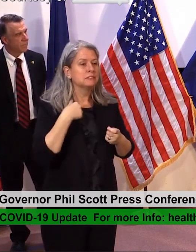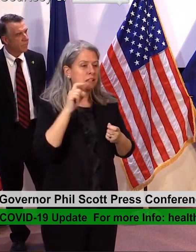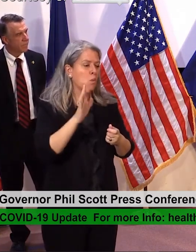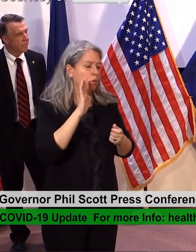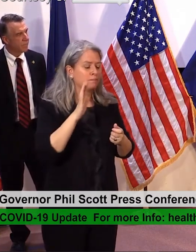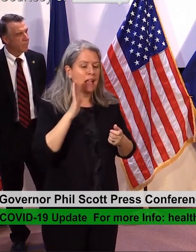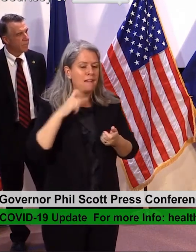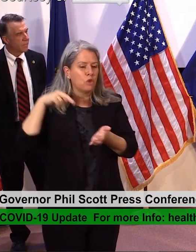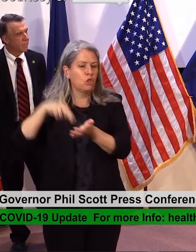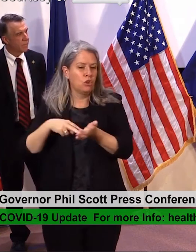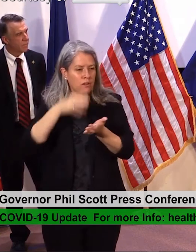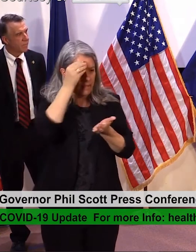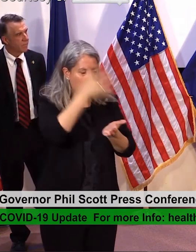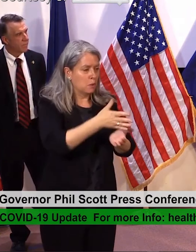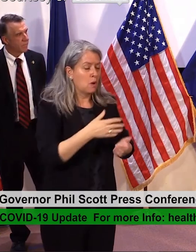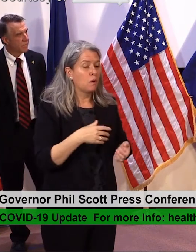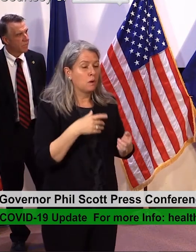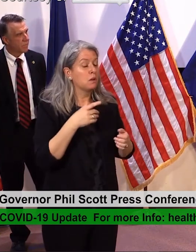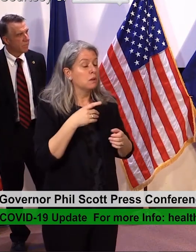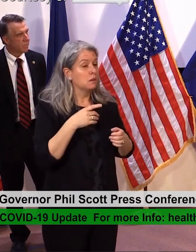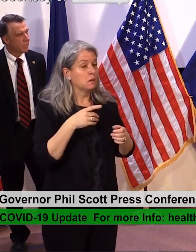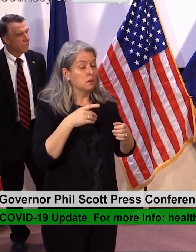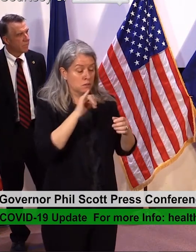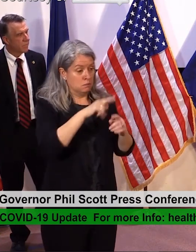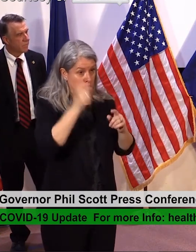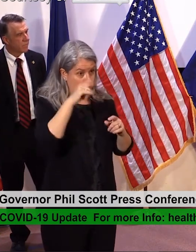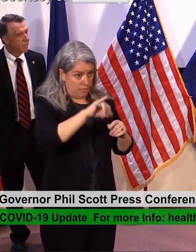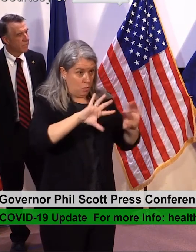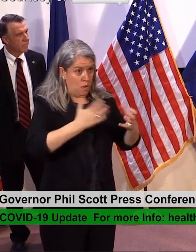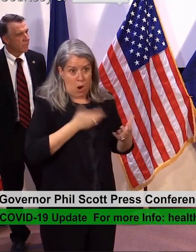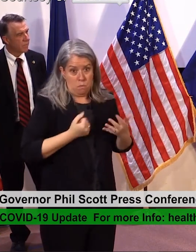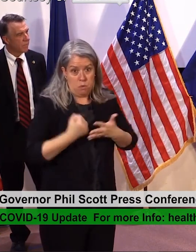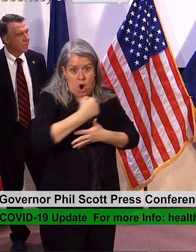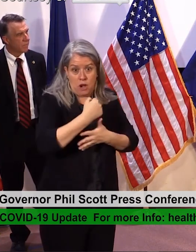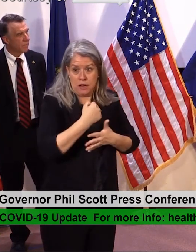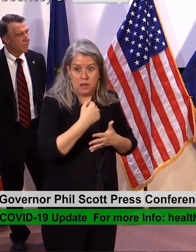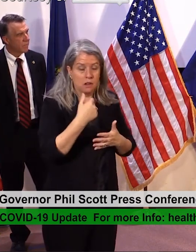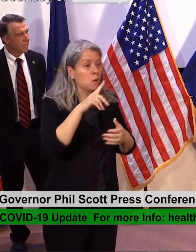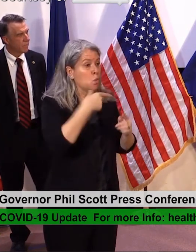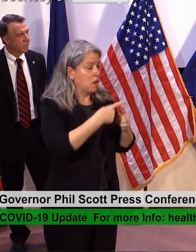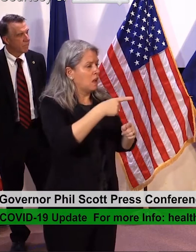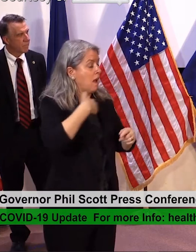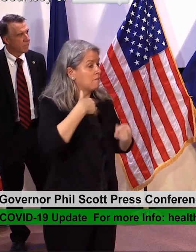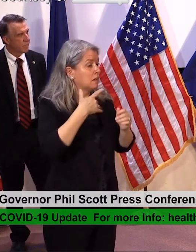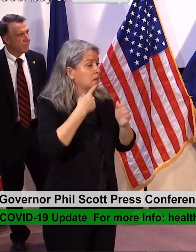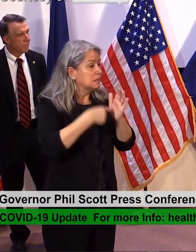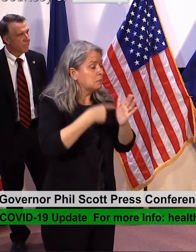exact number. I can tell you they continue to be a priority group so that the results come back as quickly as